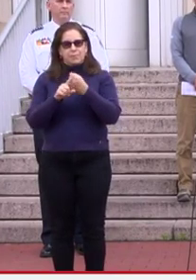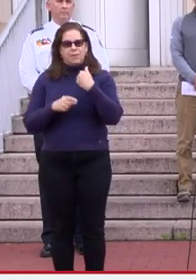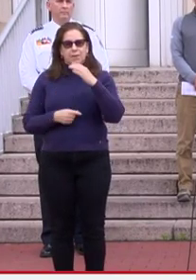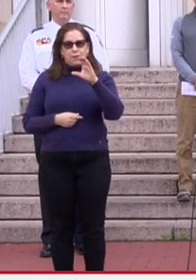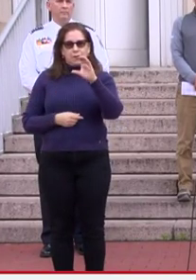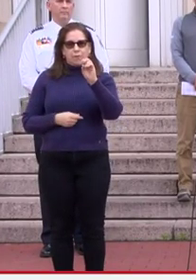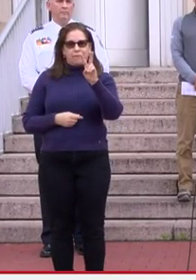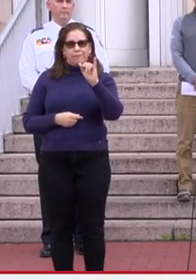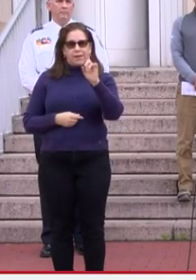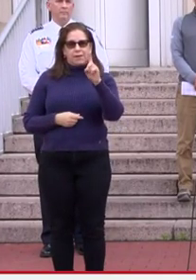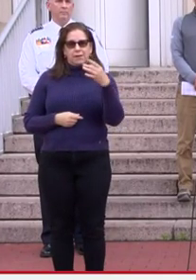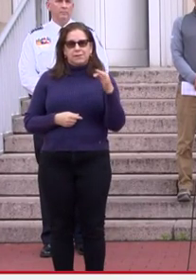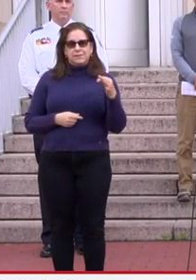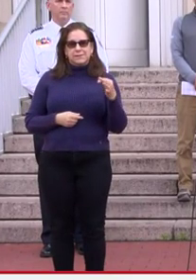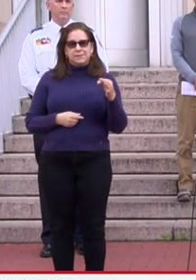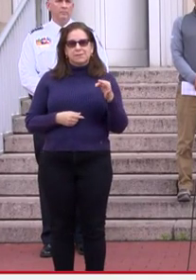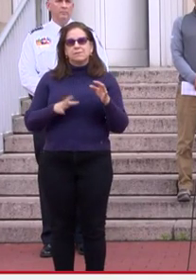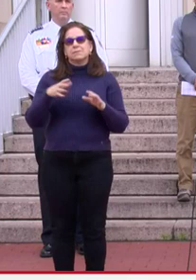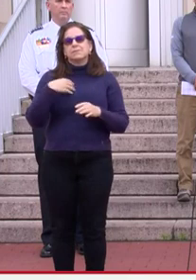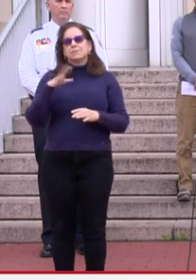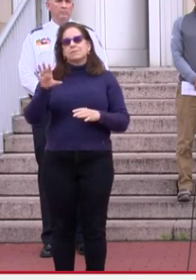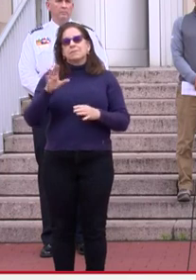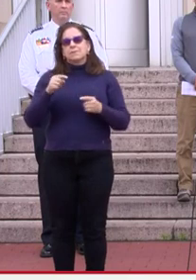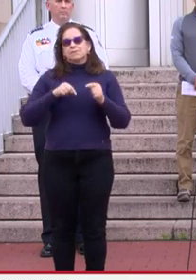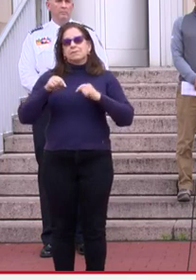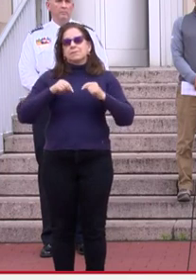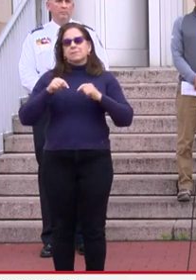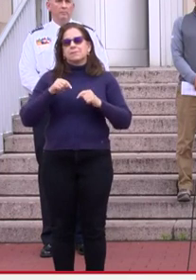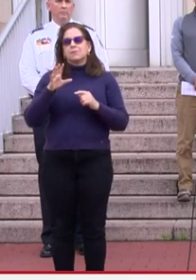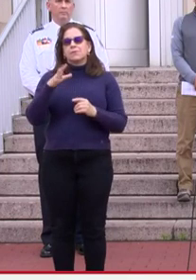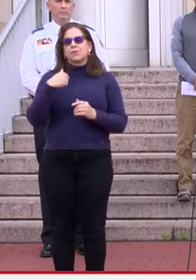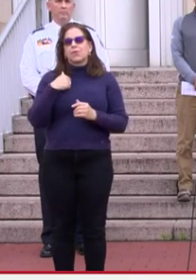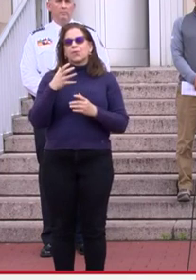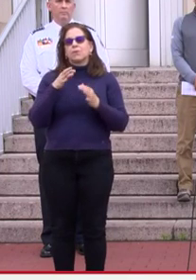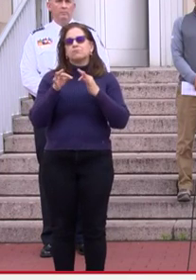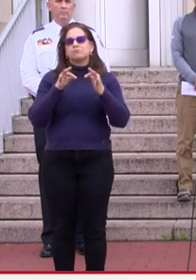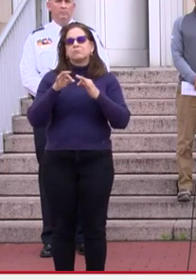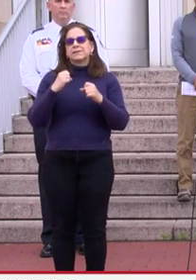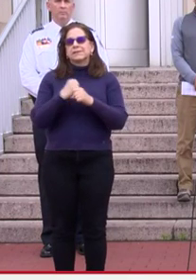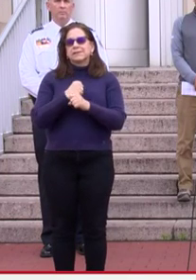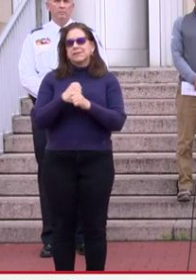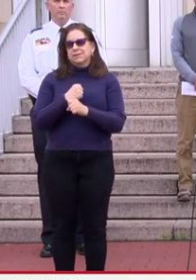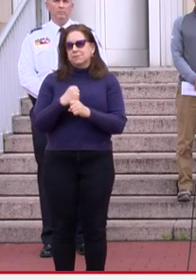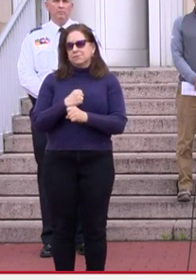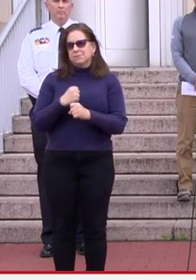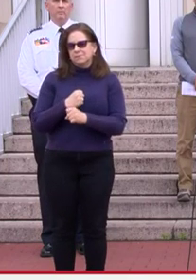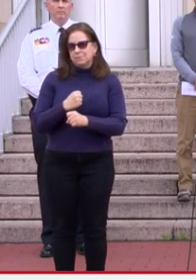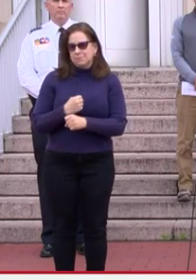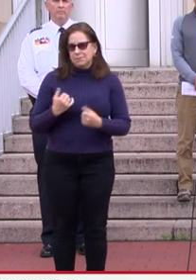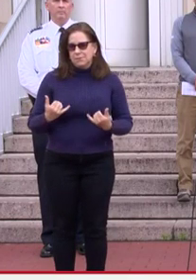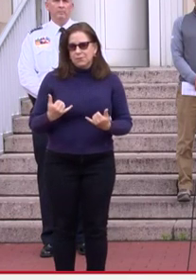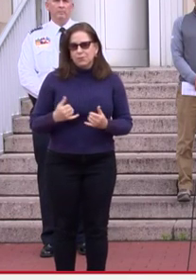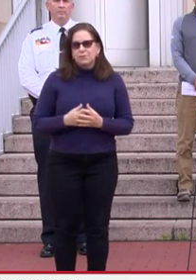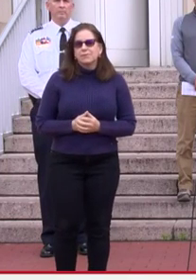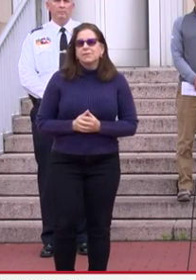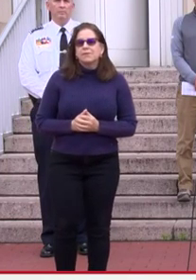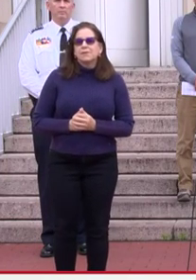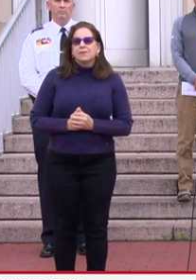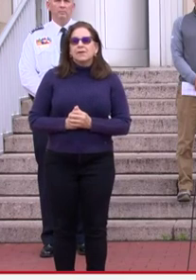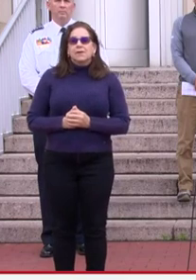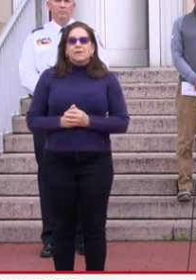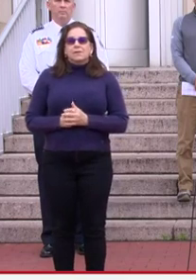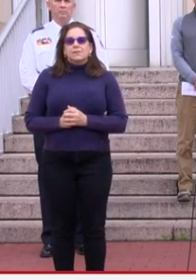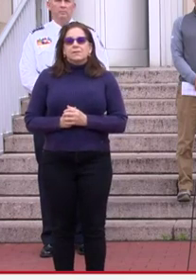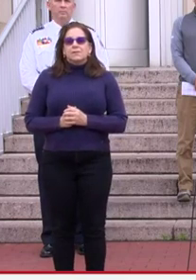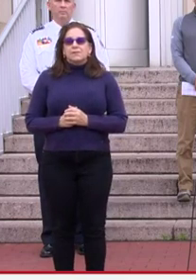to also update you on a few numbers. First, as you know, we are reporting numbers out